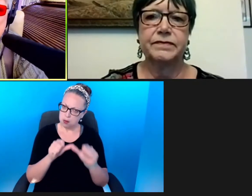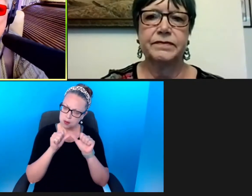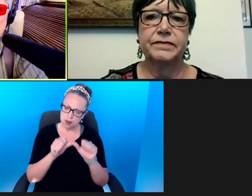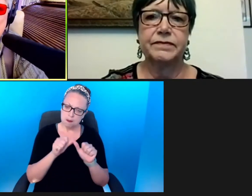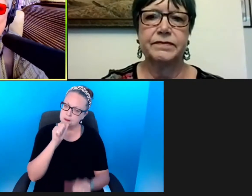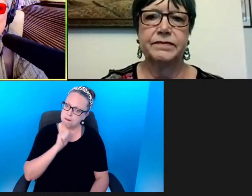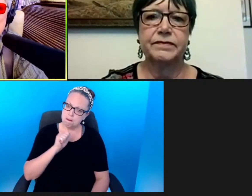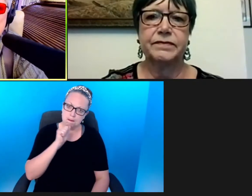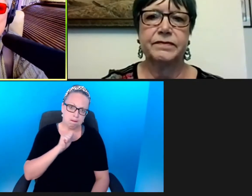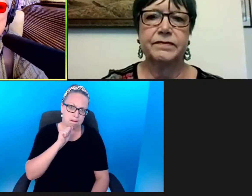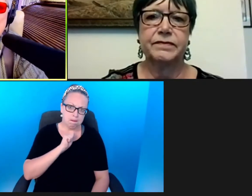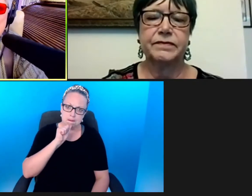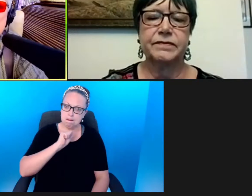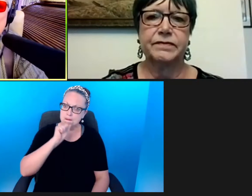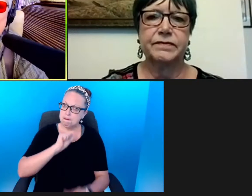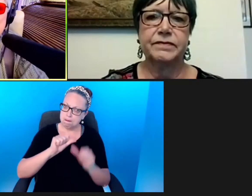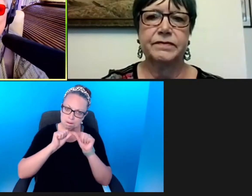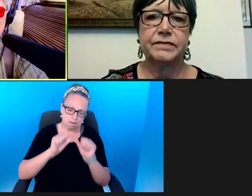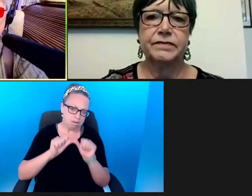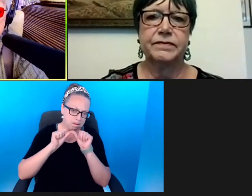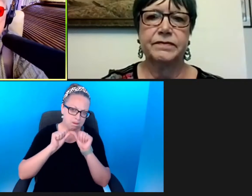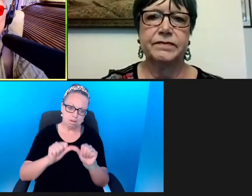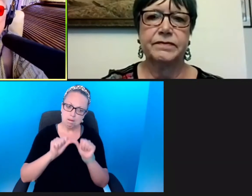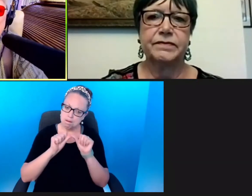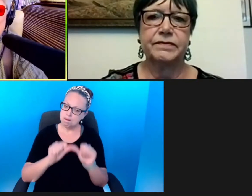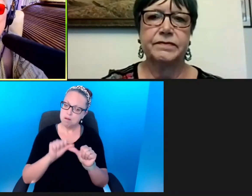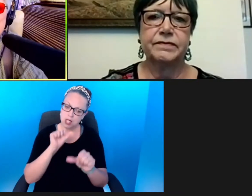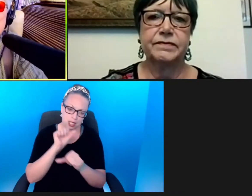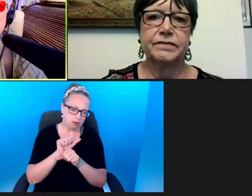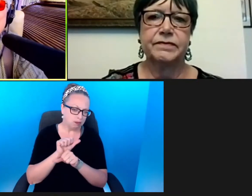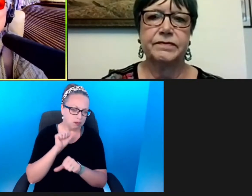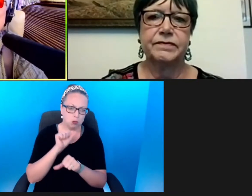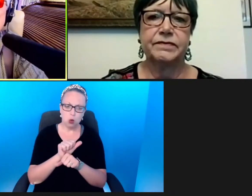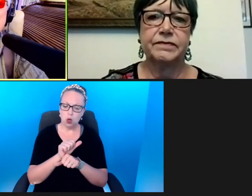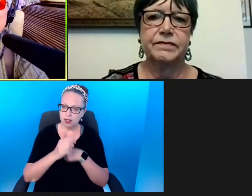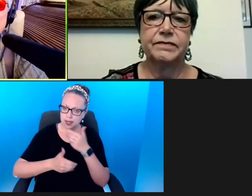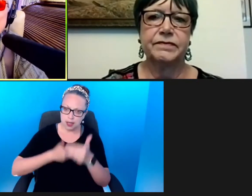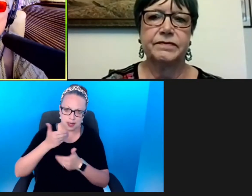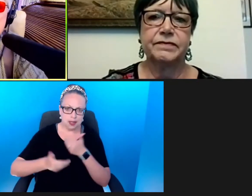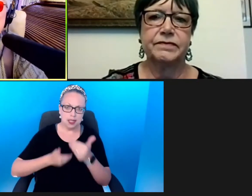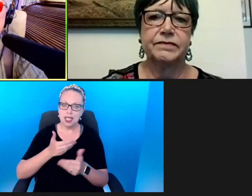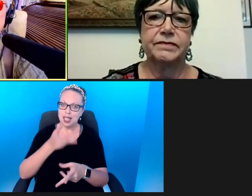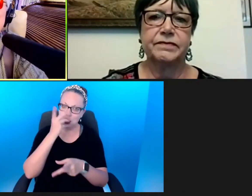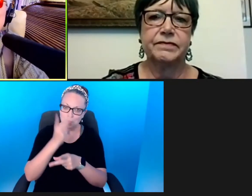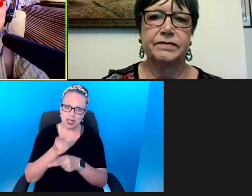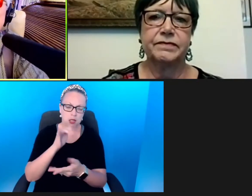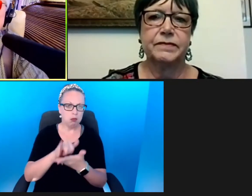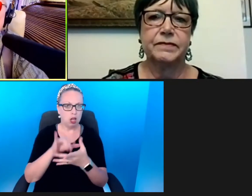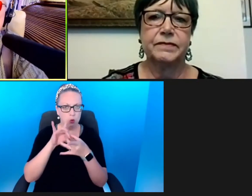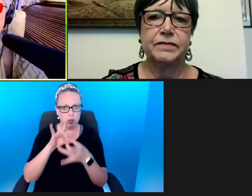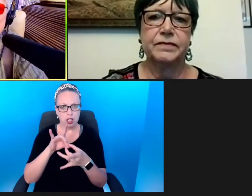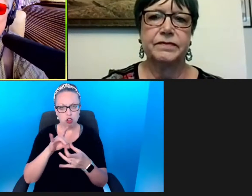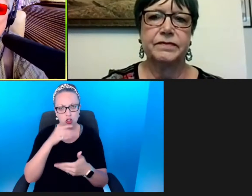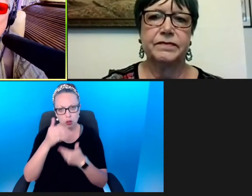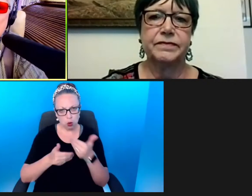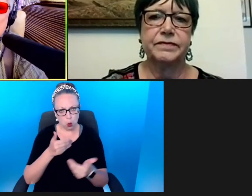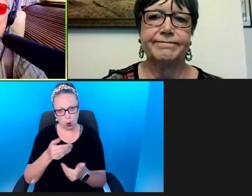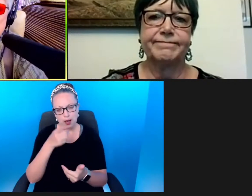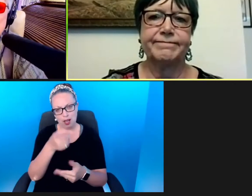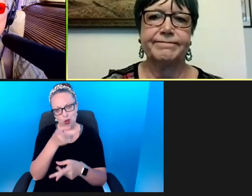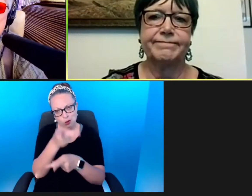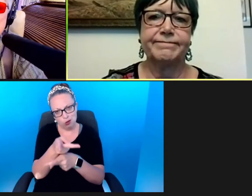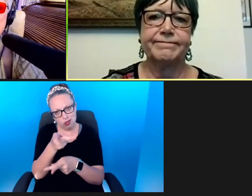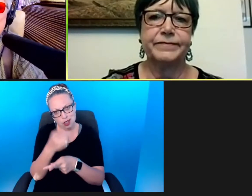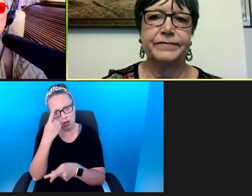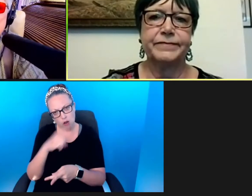resilience, that enables you to keep your vitality in your relationship as you care so lovingly